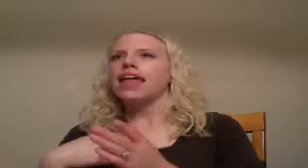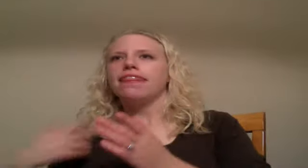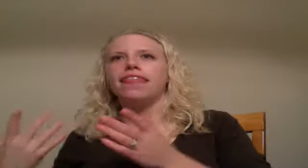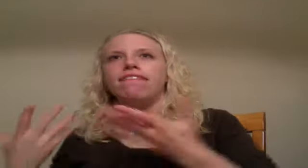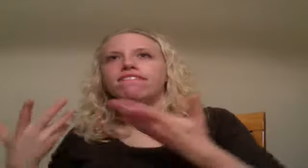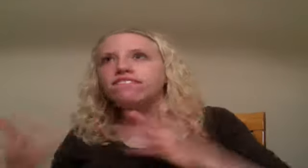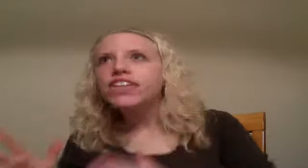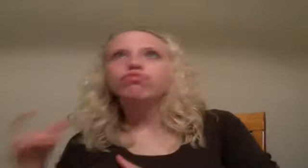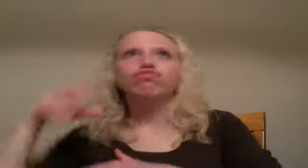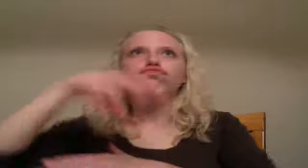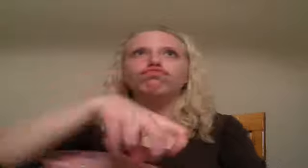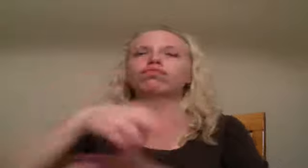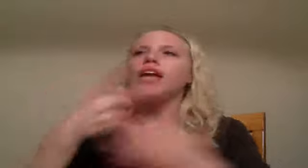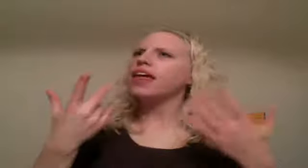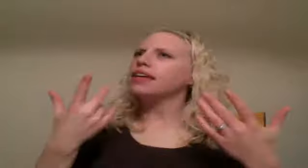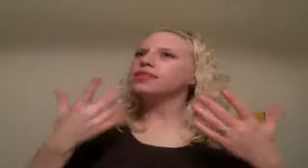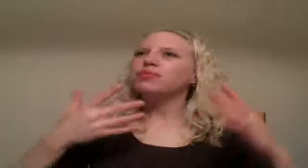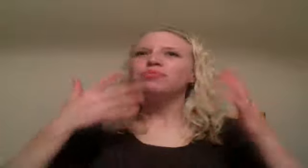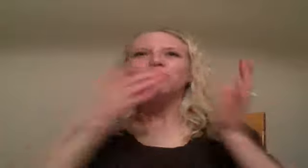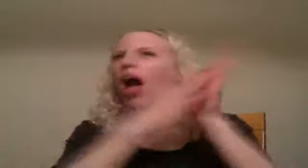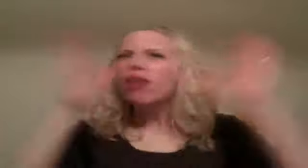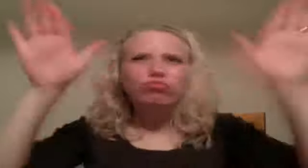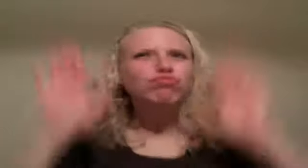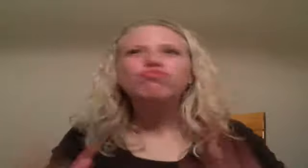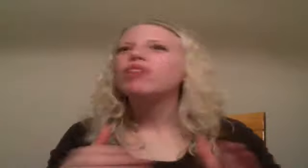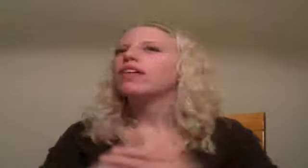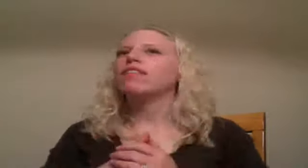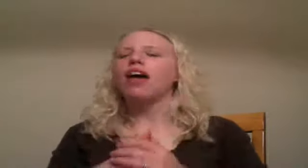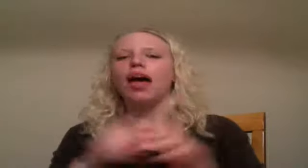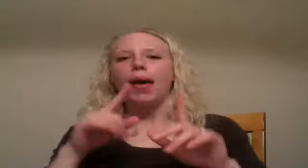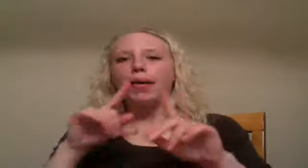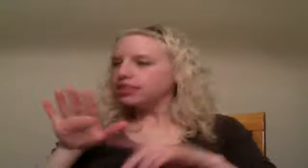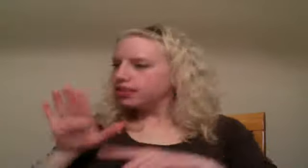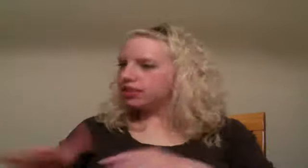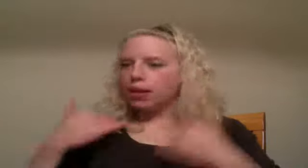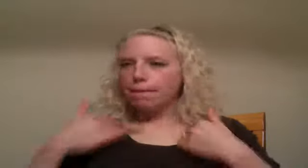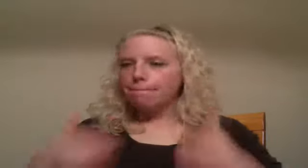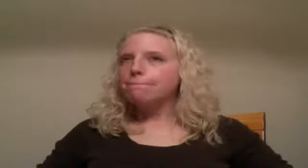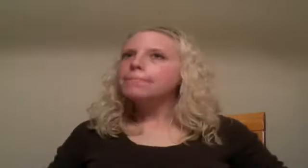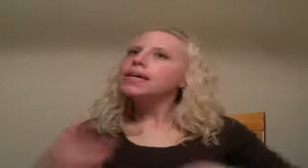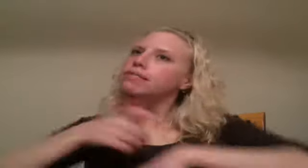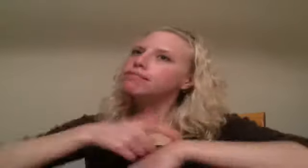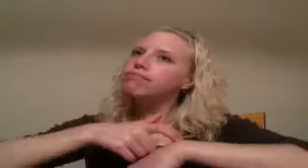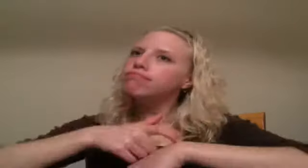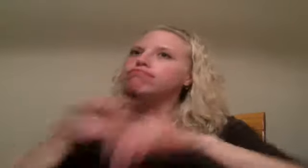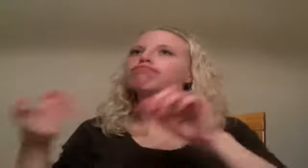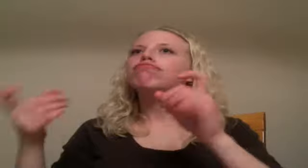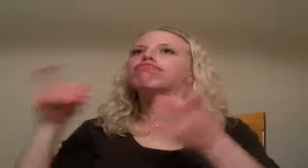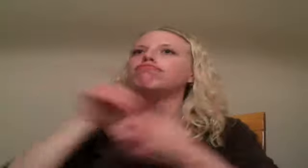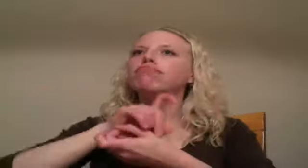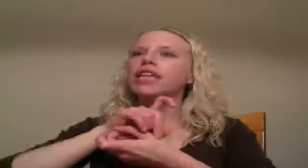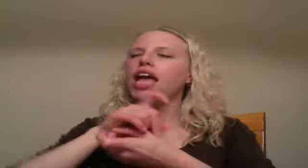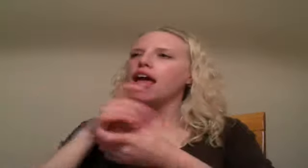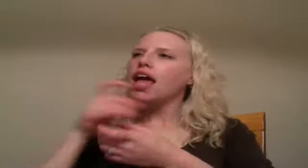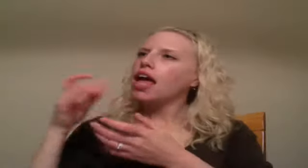just a little bit later every day, say 15 minutes or so, and they kind of drift all the way around the clock like this over the course of the weeks.